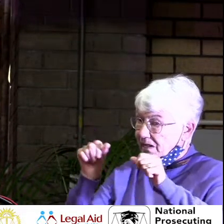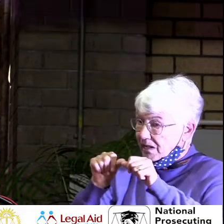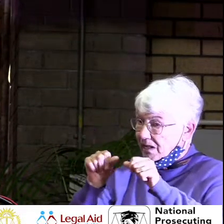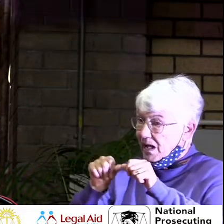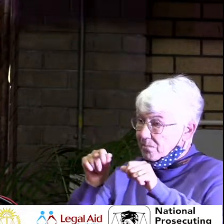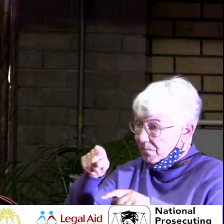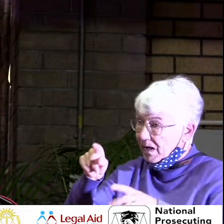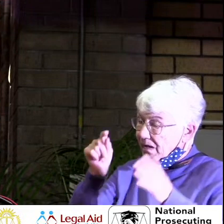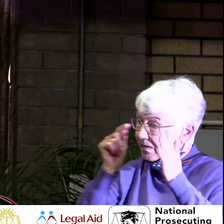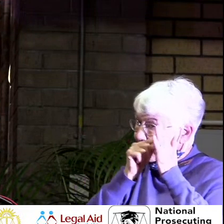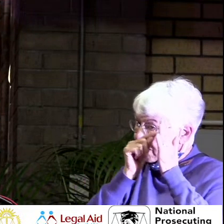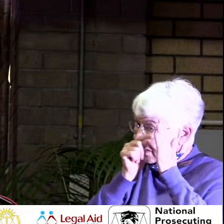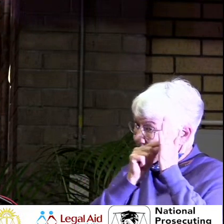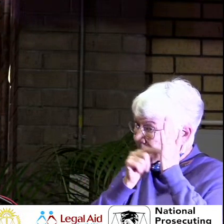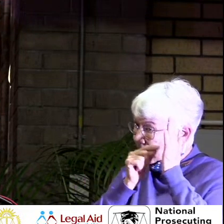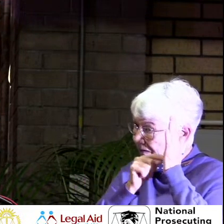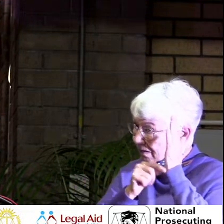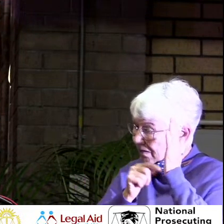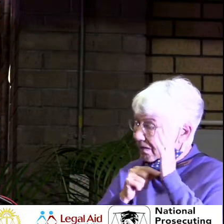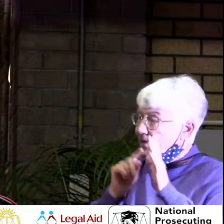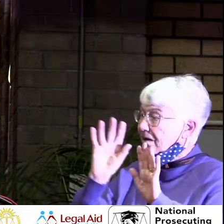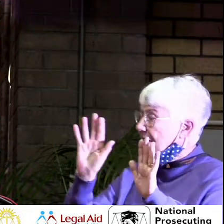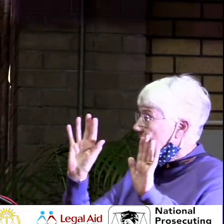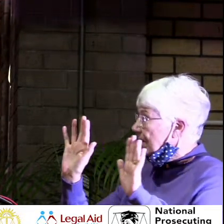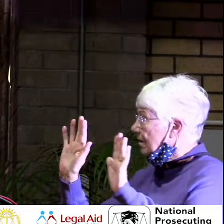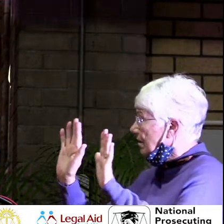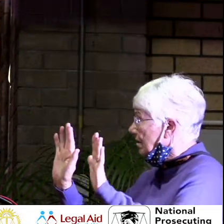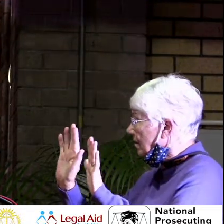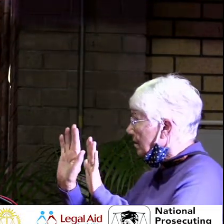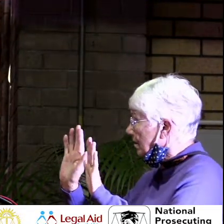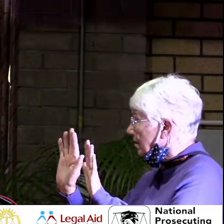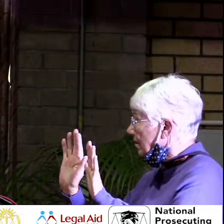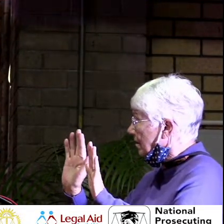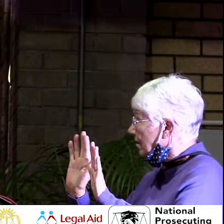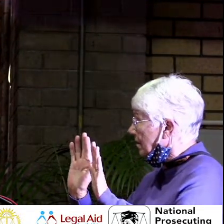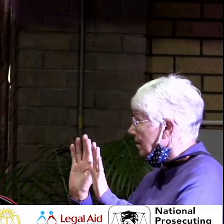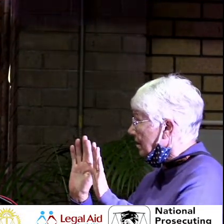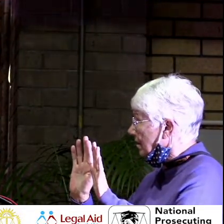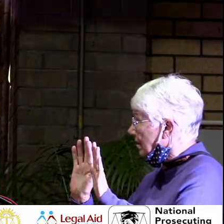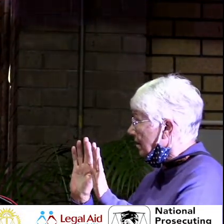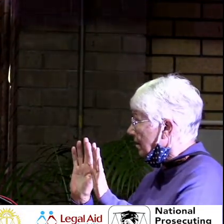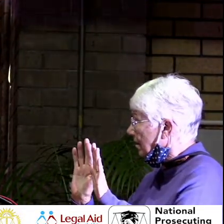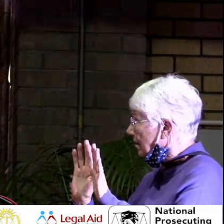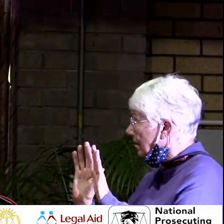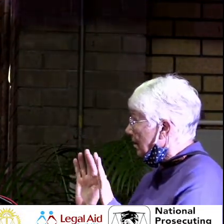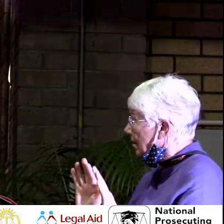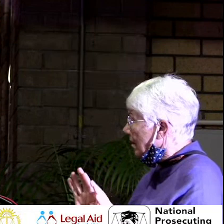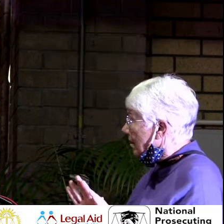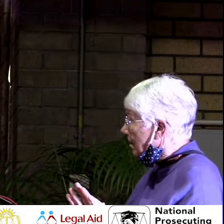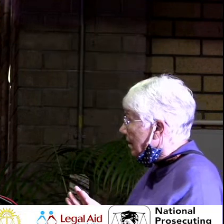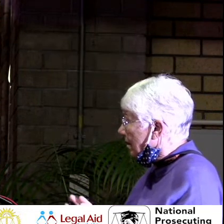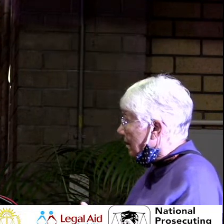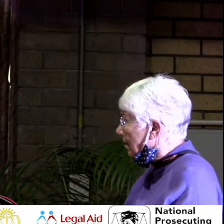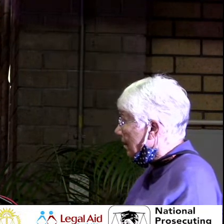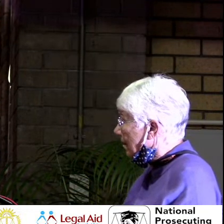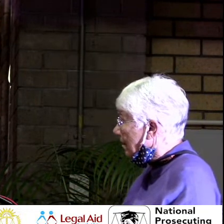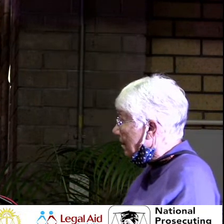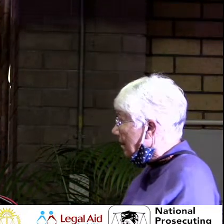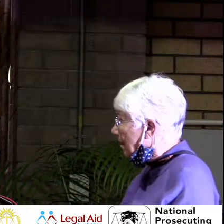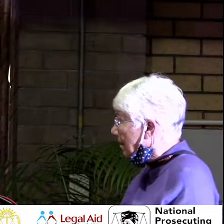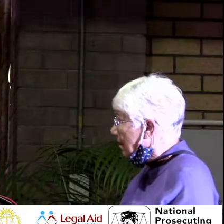Yeah, my phone is on. And I tell my people also, I don't speak to voicemails. If I phone you, you must pick your phone